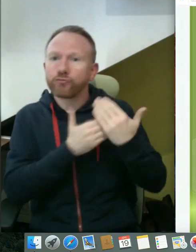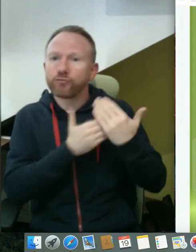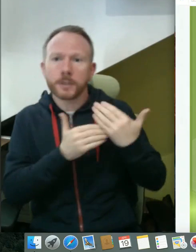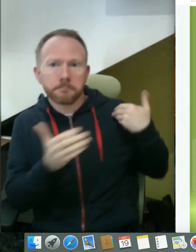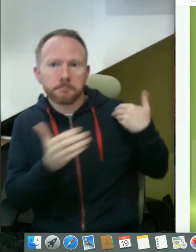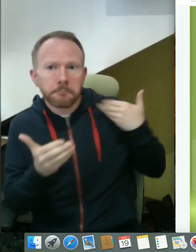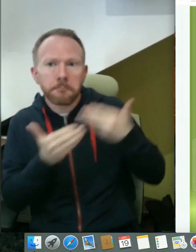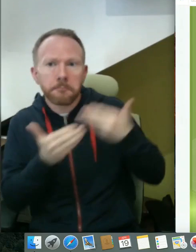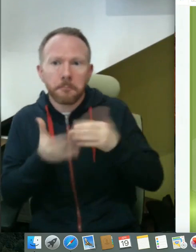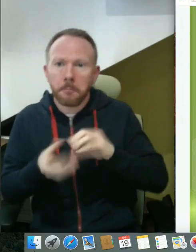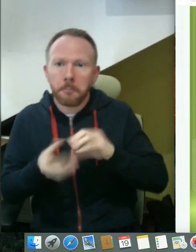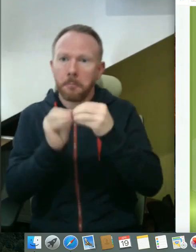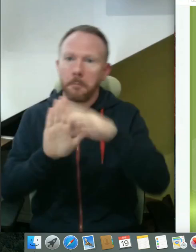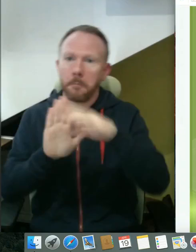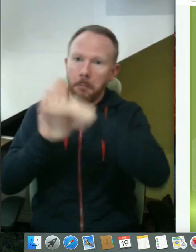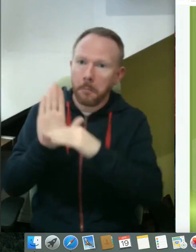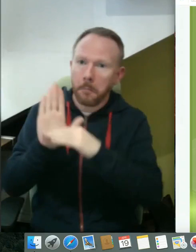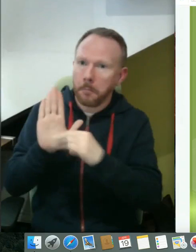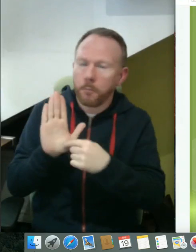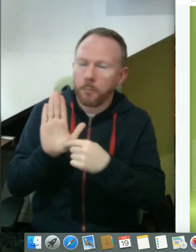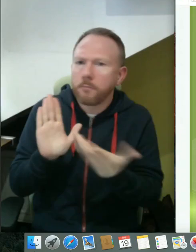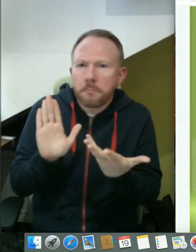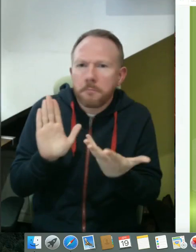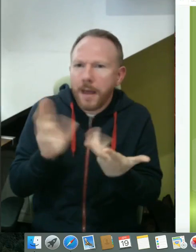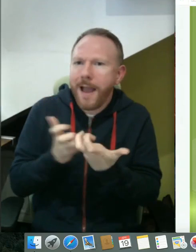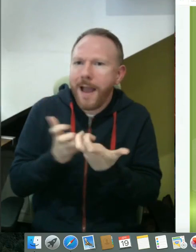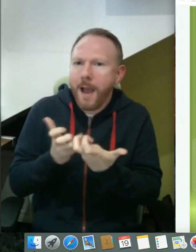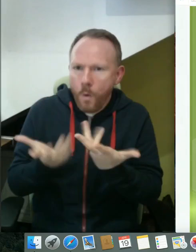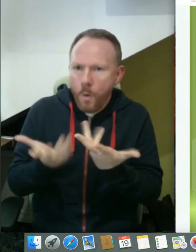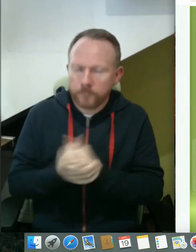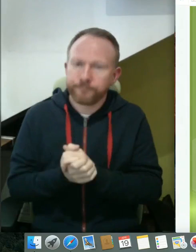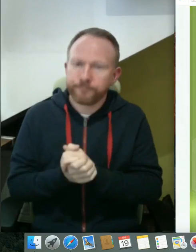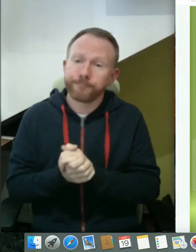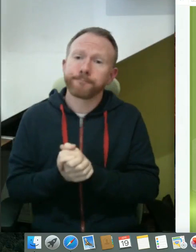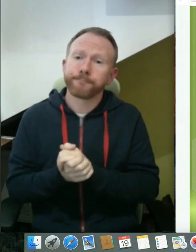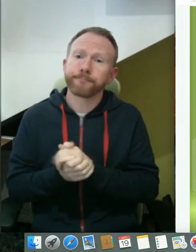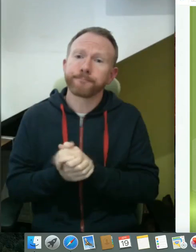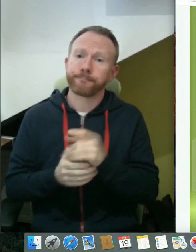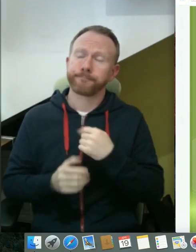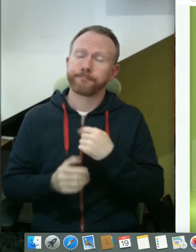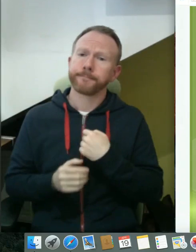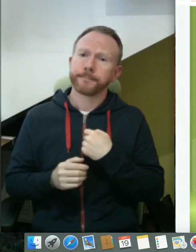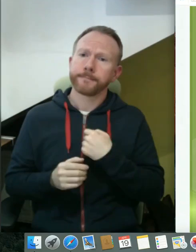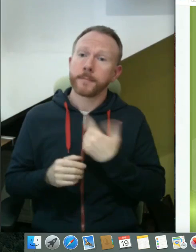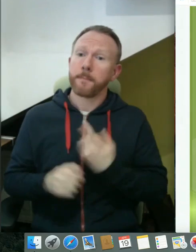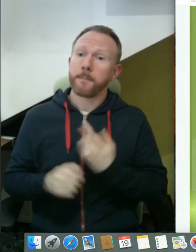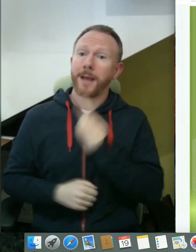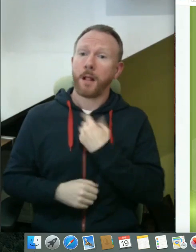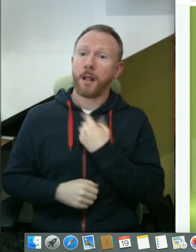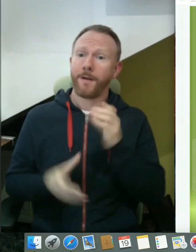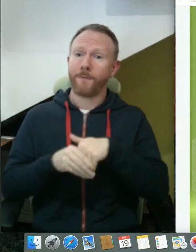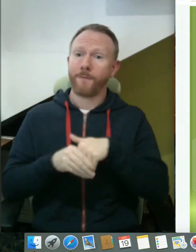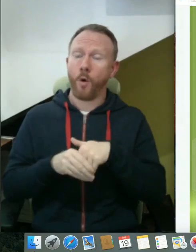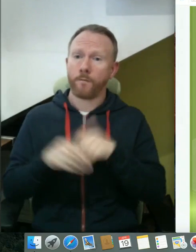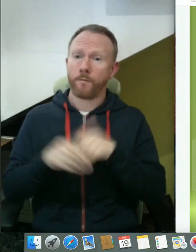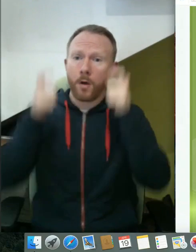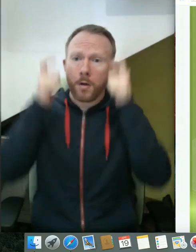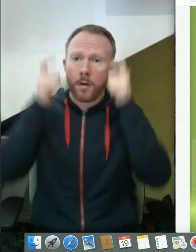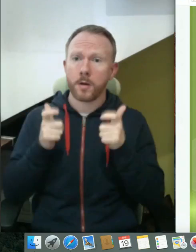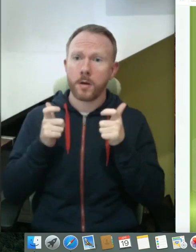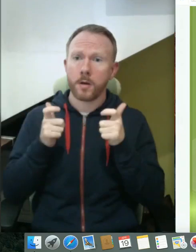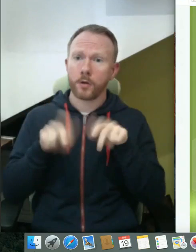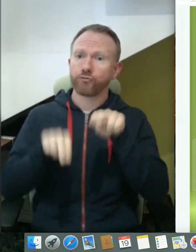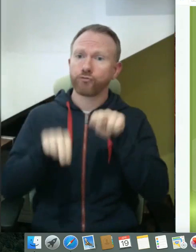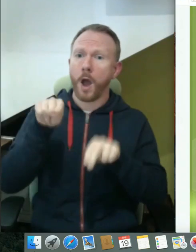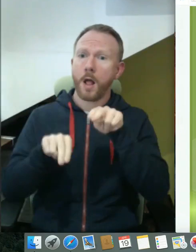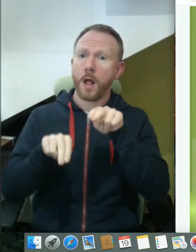I guess this was initiated during a trial that I was involved with in May